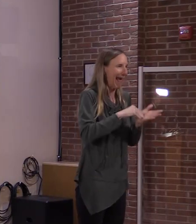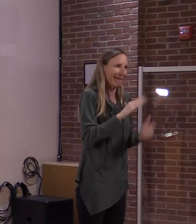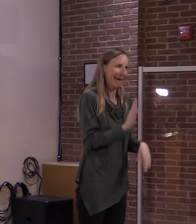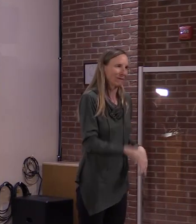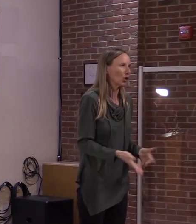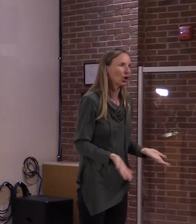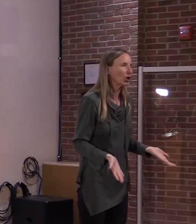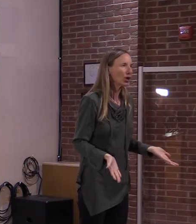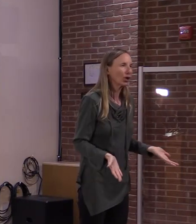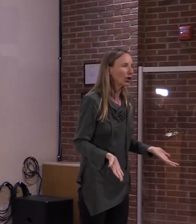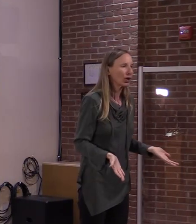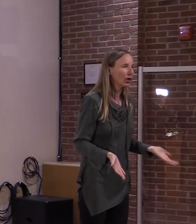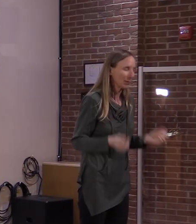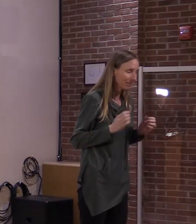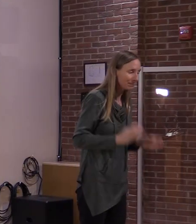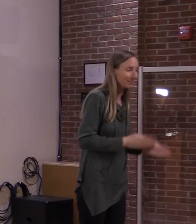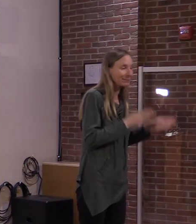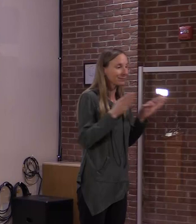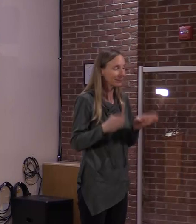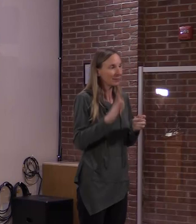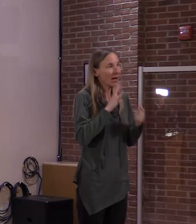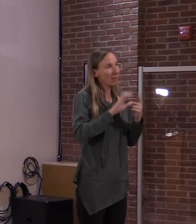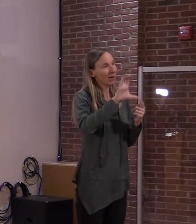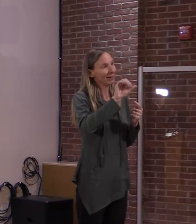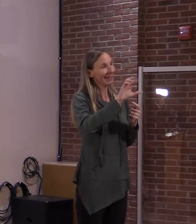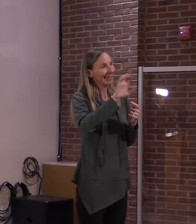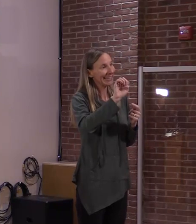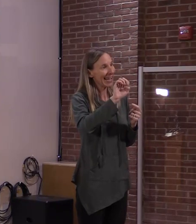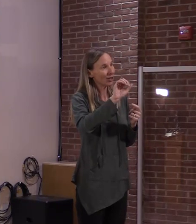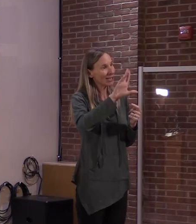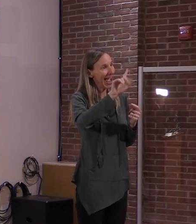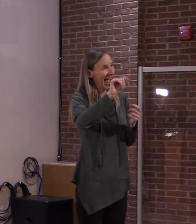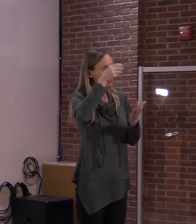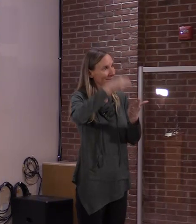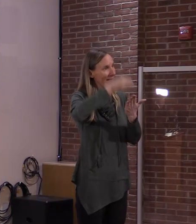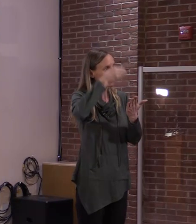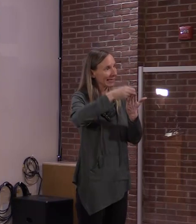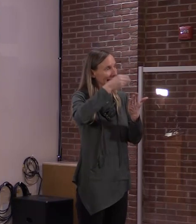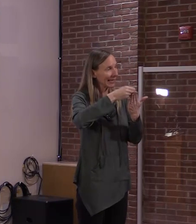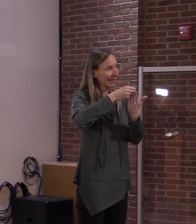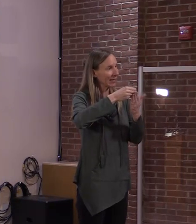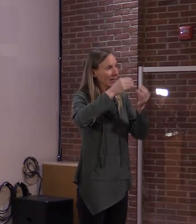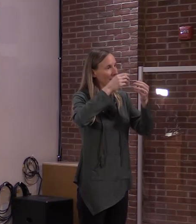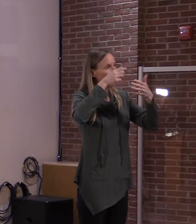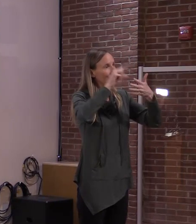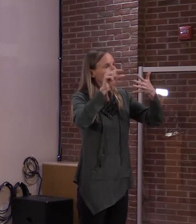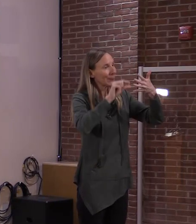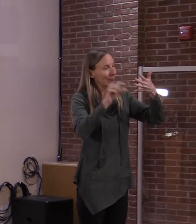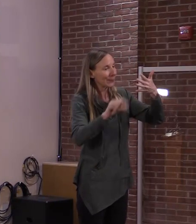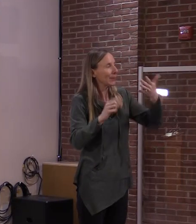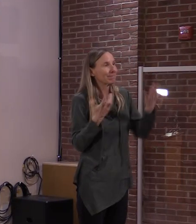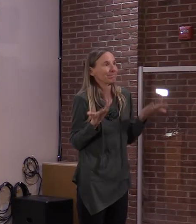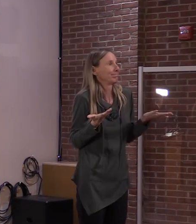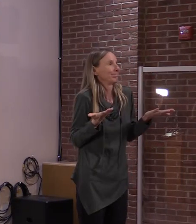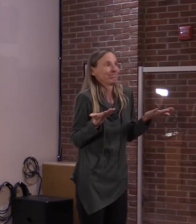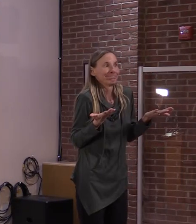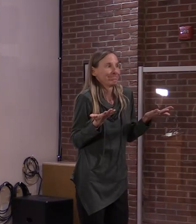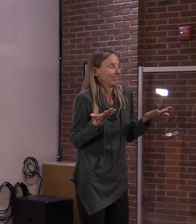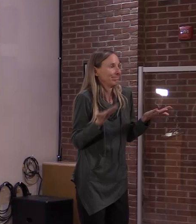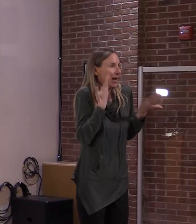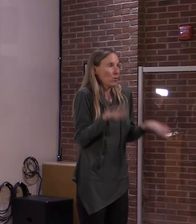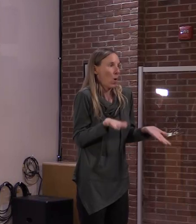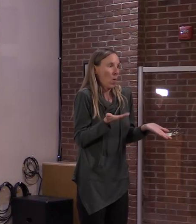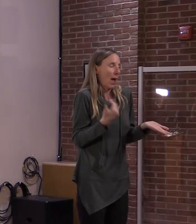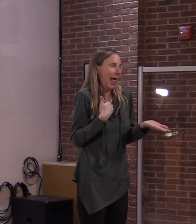terms of the CARES Act funding, I don't have the answer to that, and I can have someone follow up with you on that, Andrew. I just